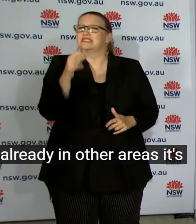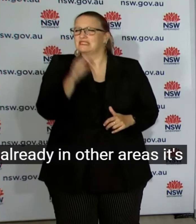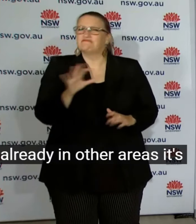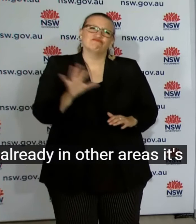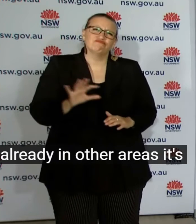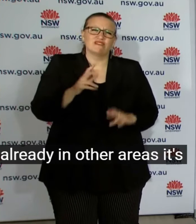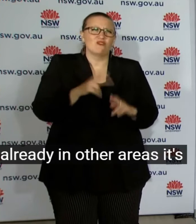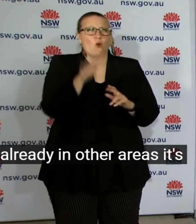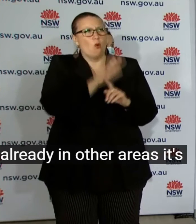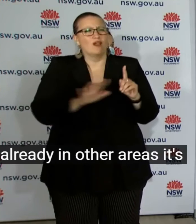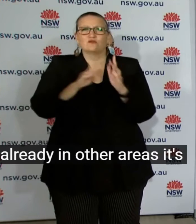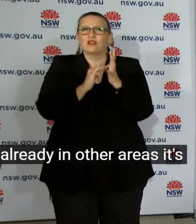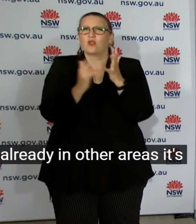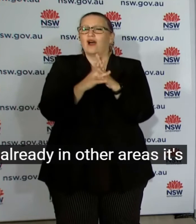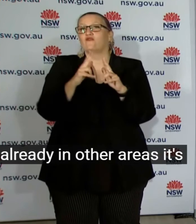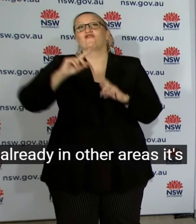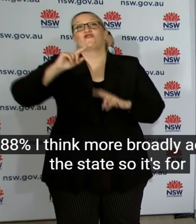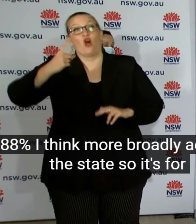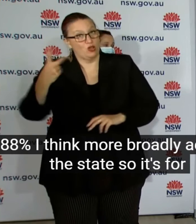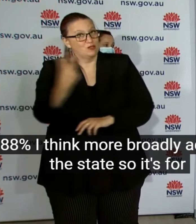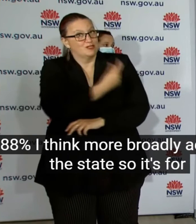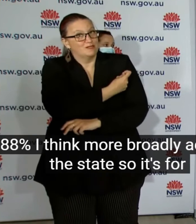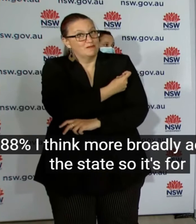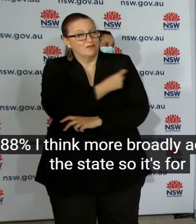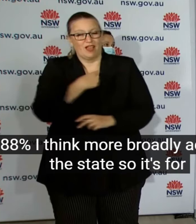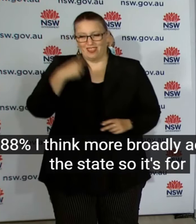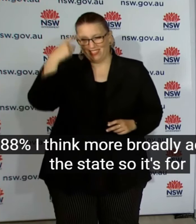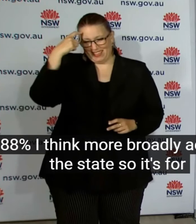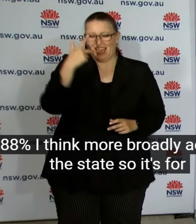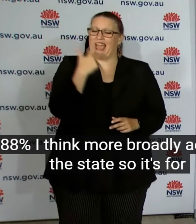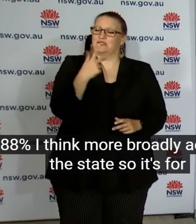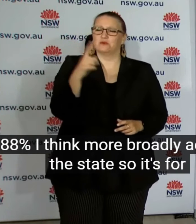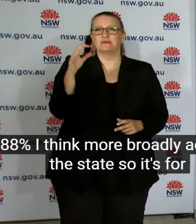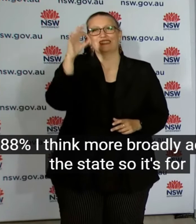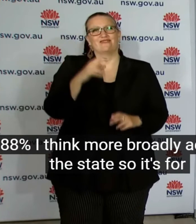So that's for the first dose. I think about 81%